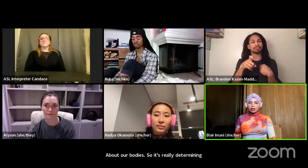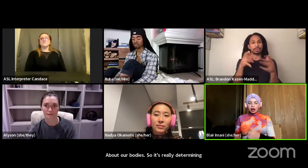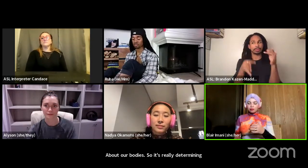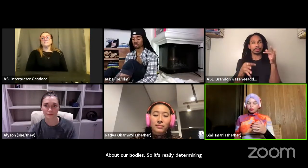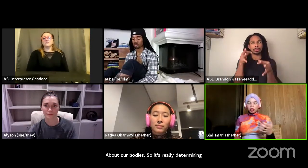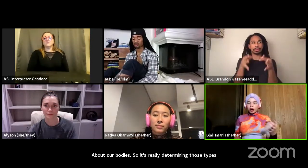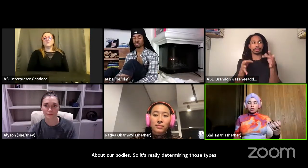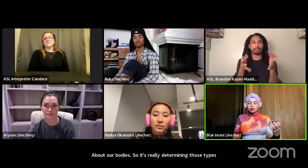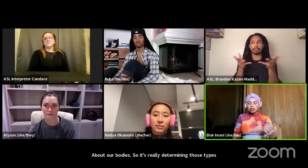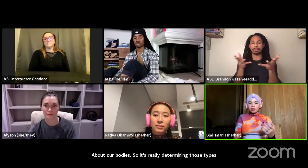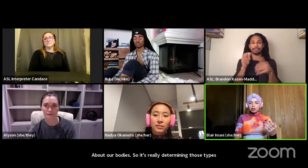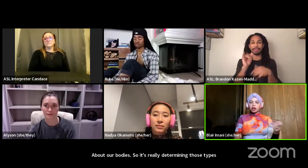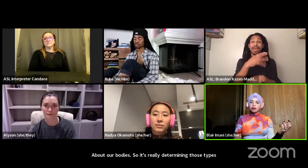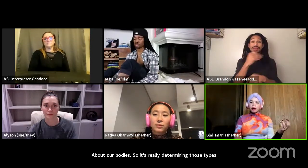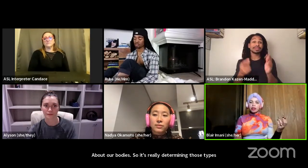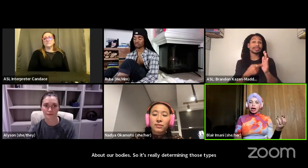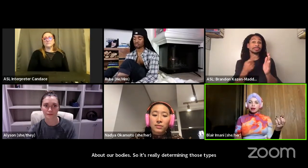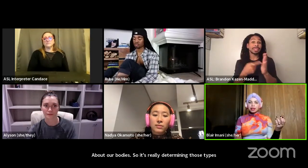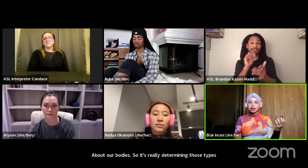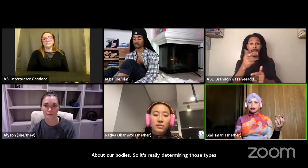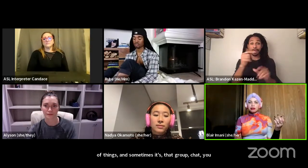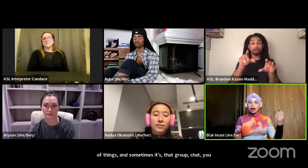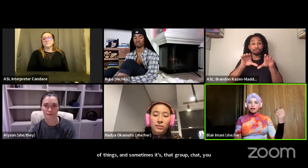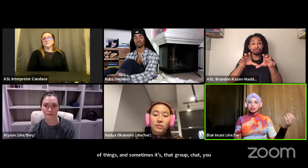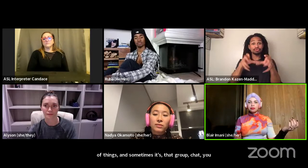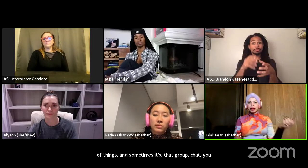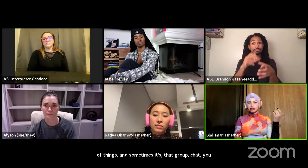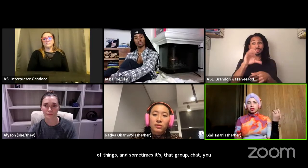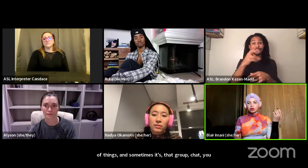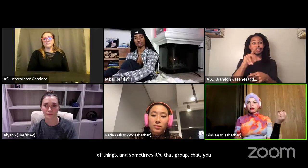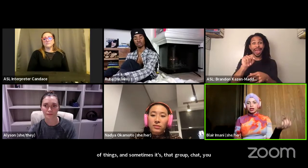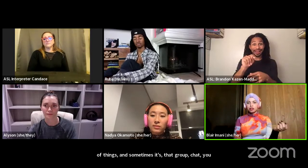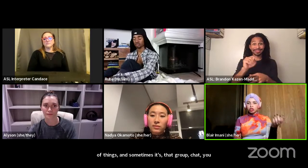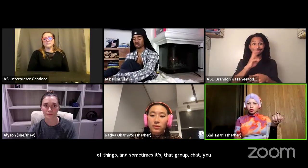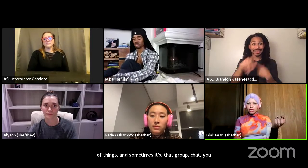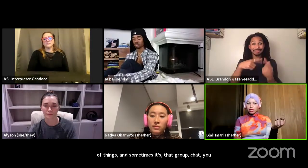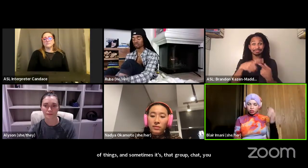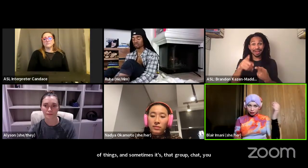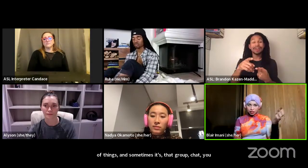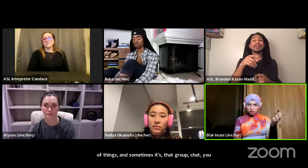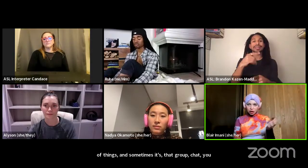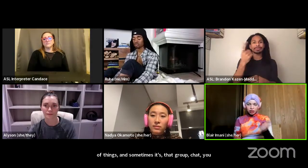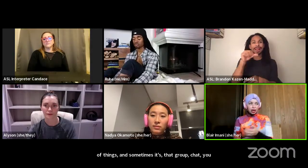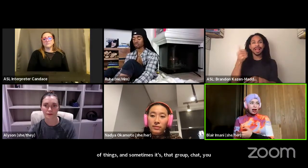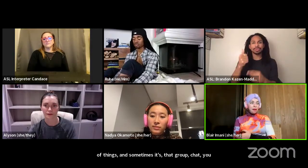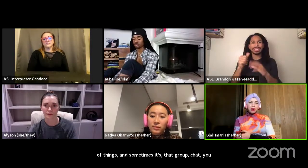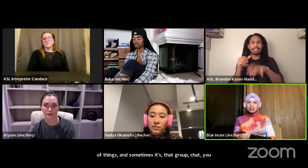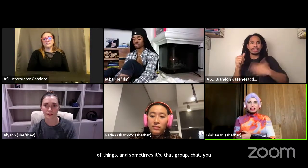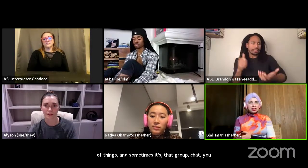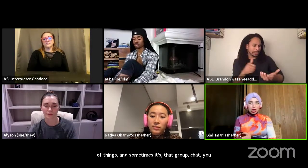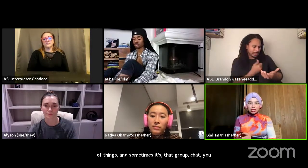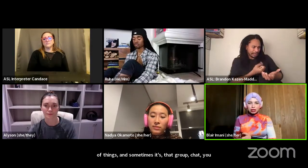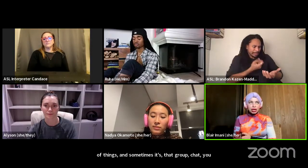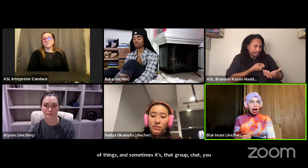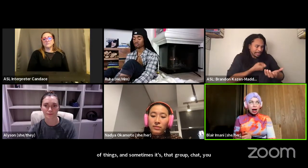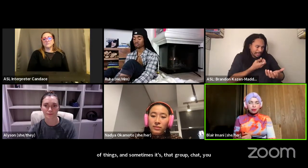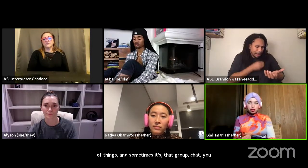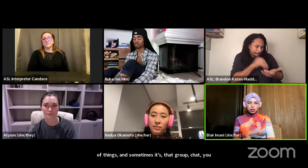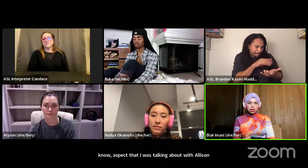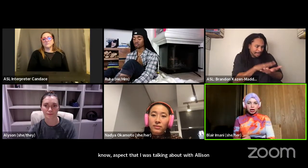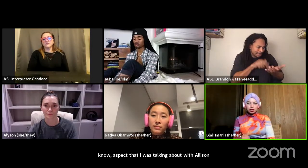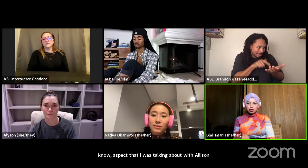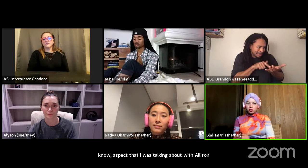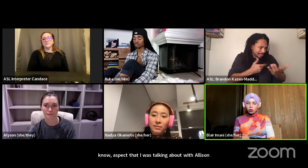group chat, aspect that I was talking about with Allison, having somebody else that you can vent about it. But it sucks.